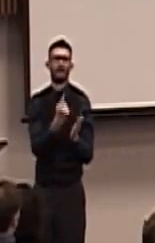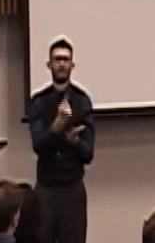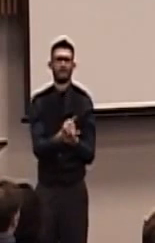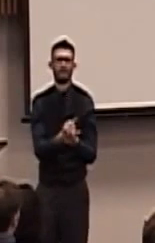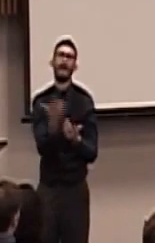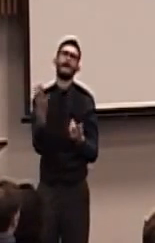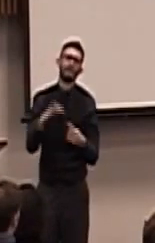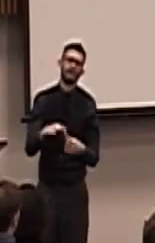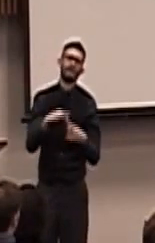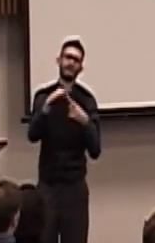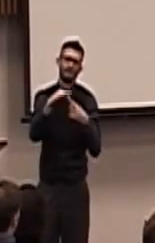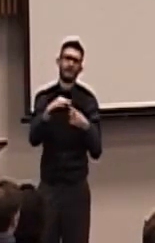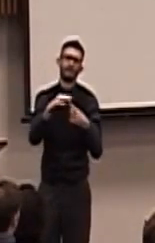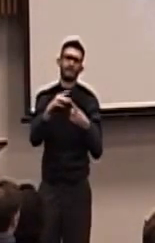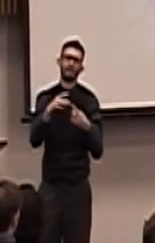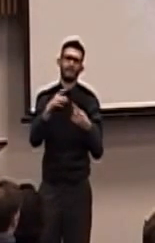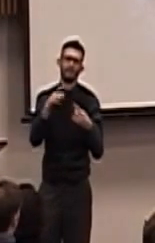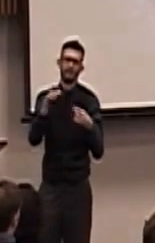for a demining